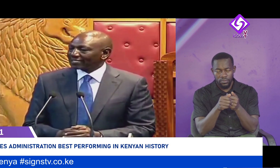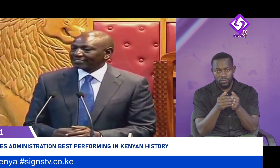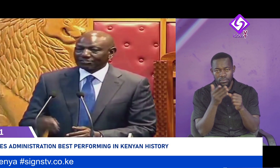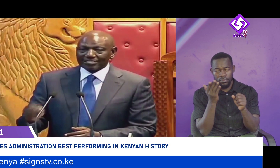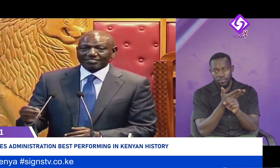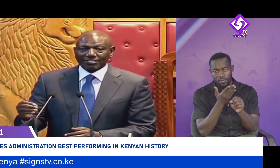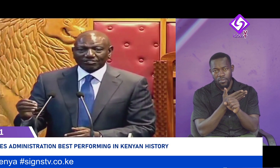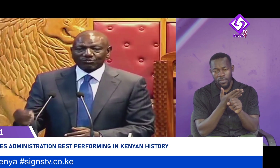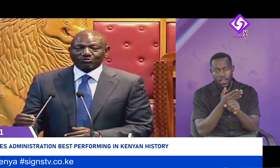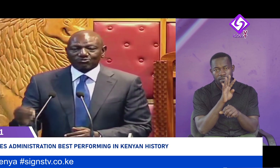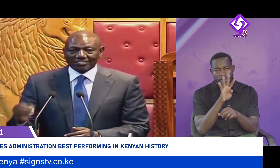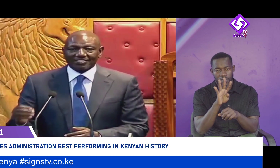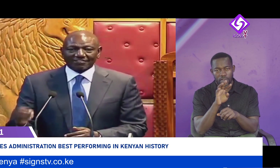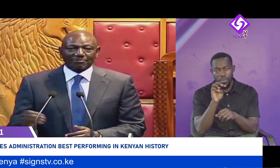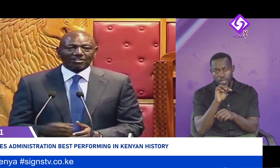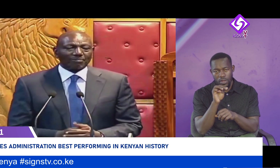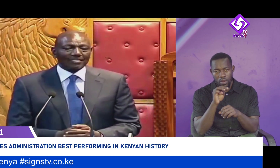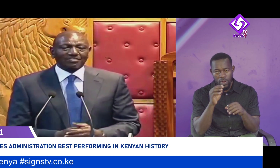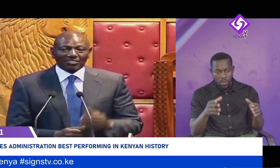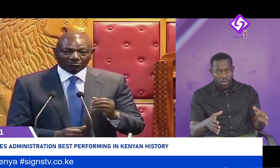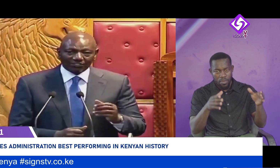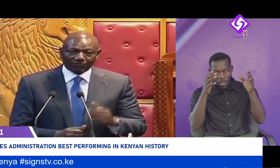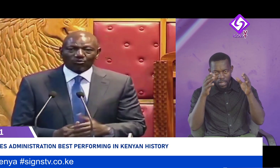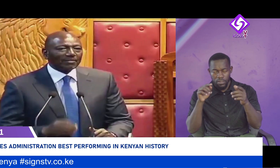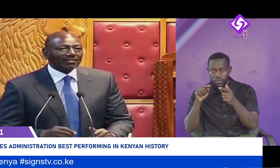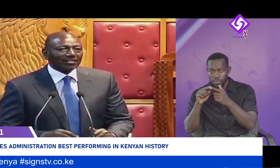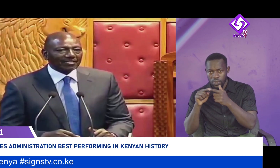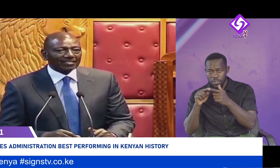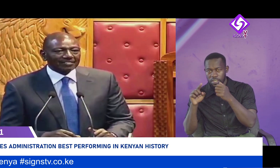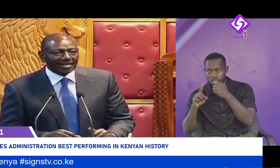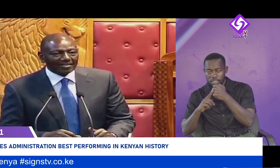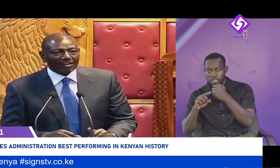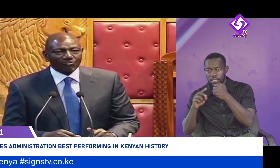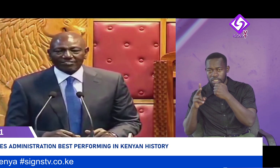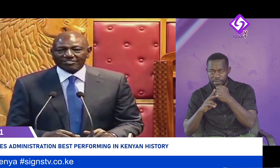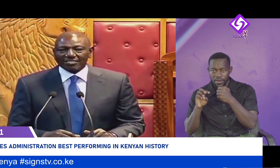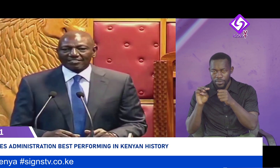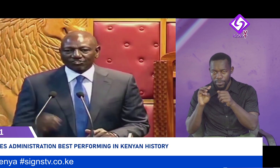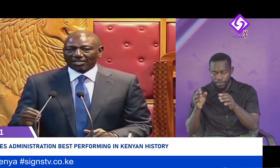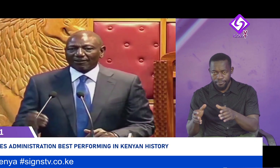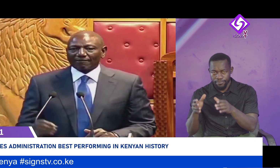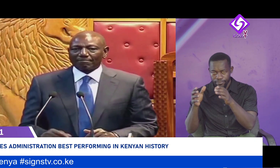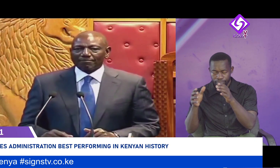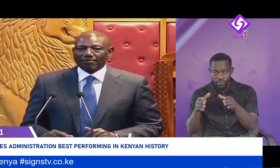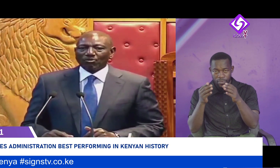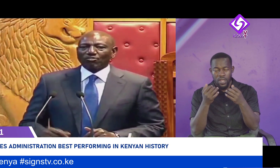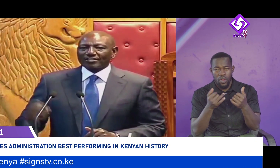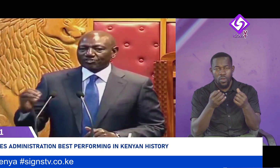in 2022 to 67 million bags in 2024. Million Kenyans are now registered in SHA, more than